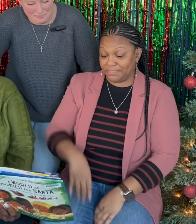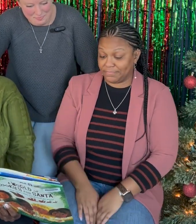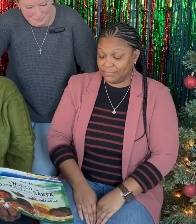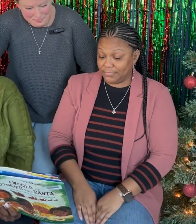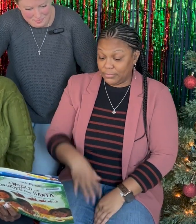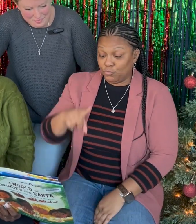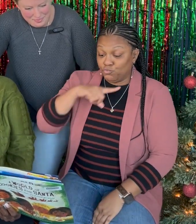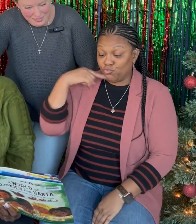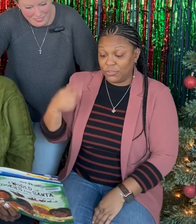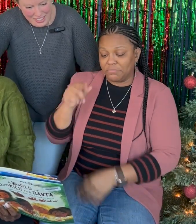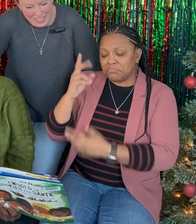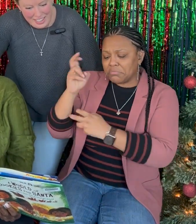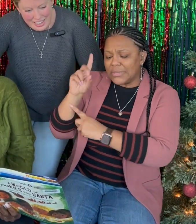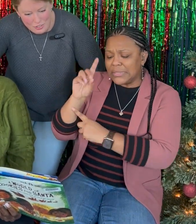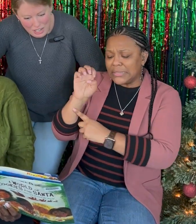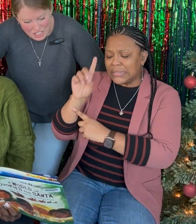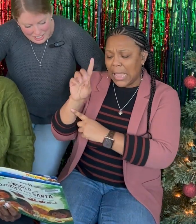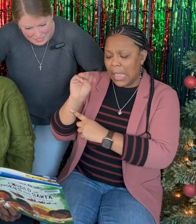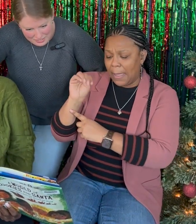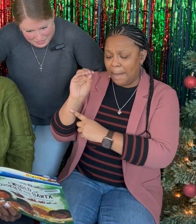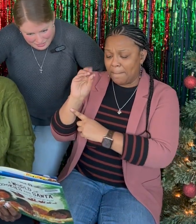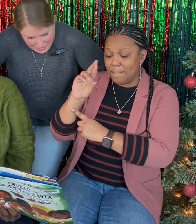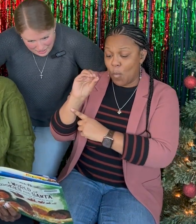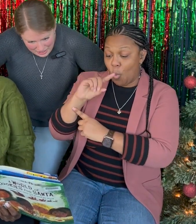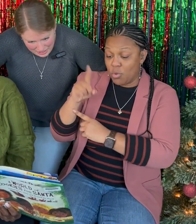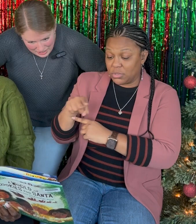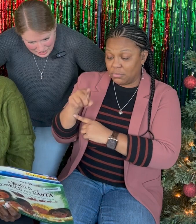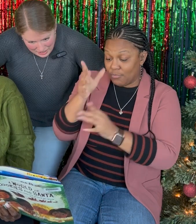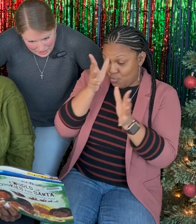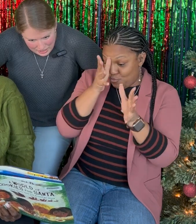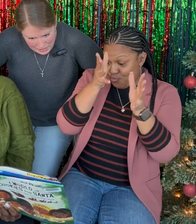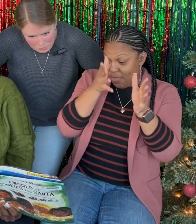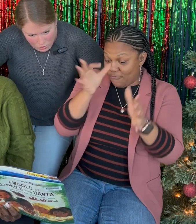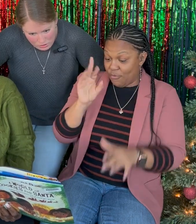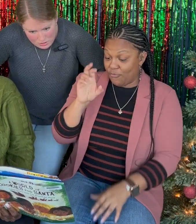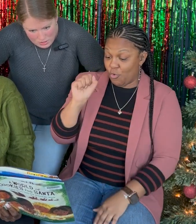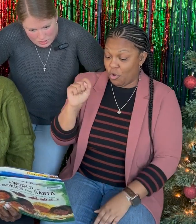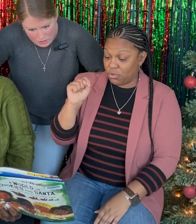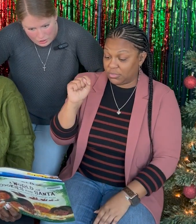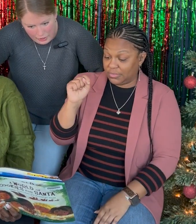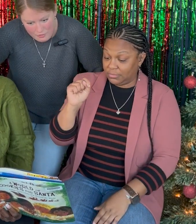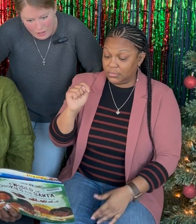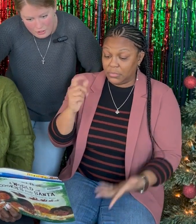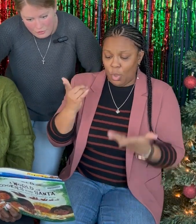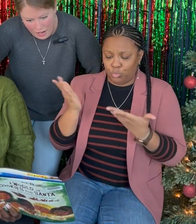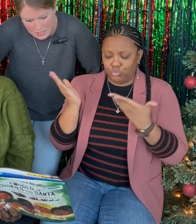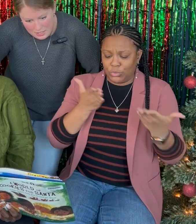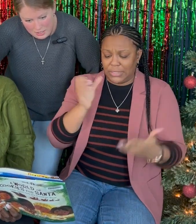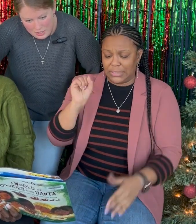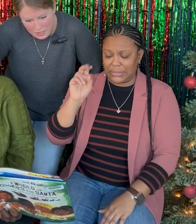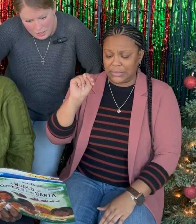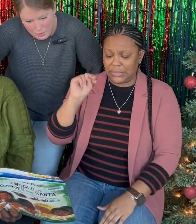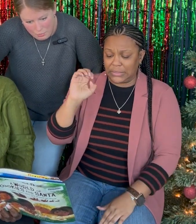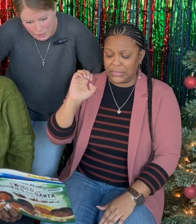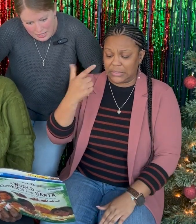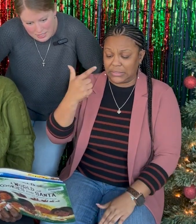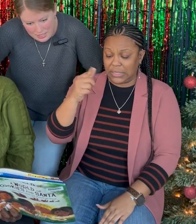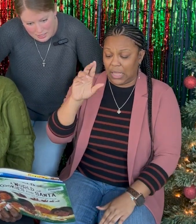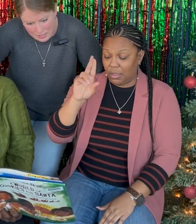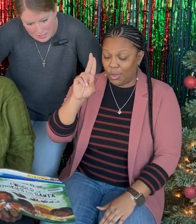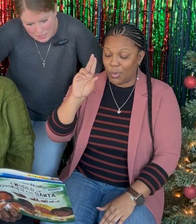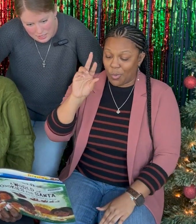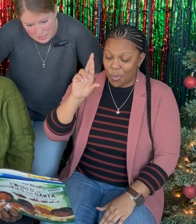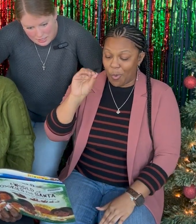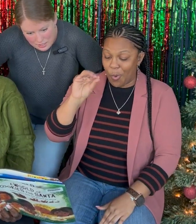Russia. In Russia, Ded Moroz, Grandfather Frost,